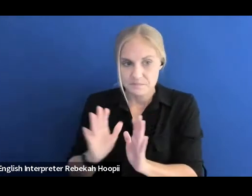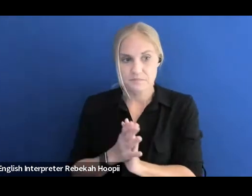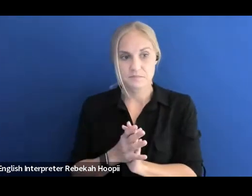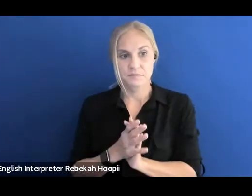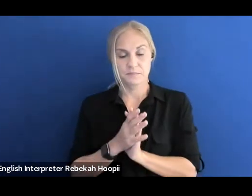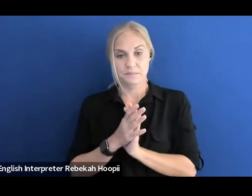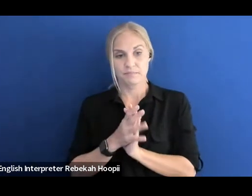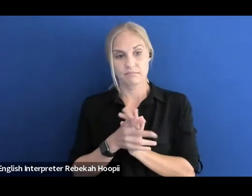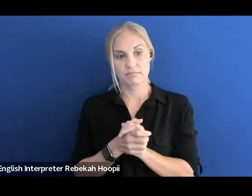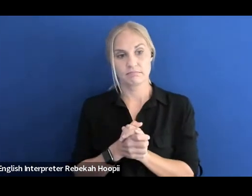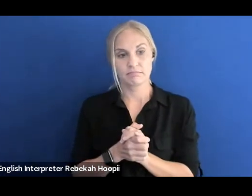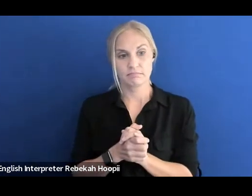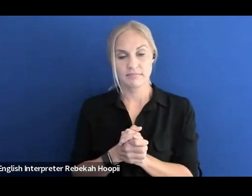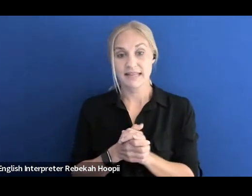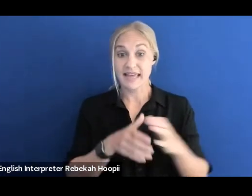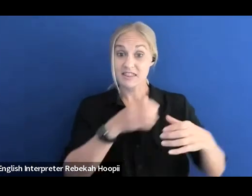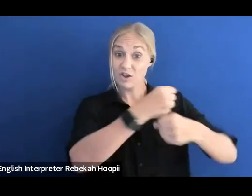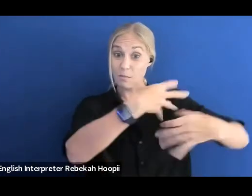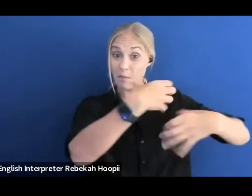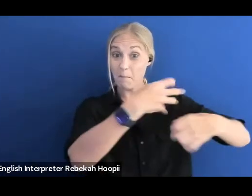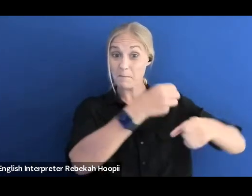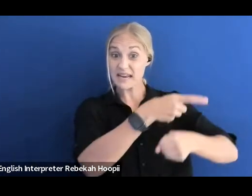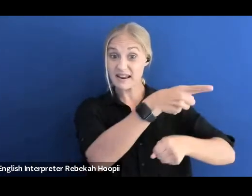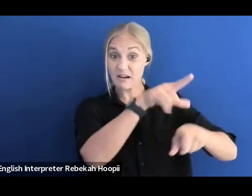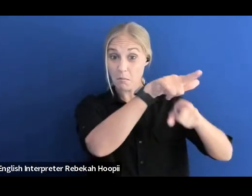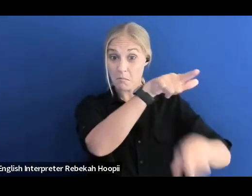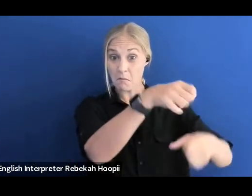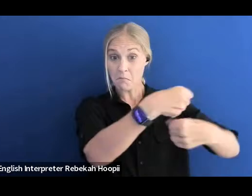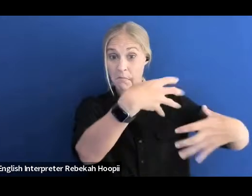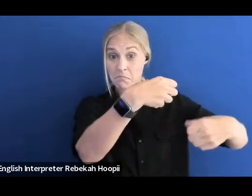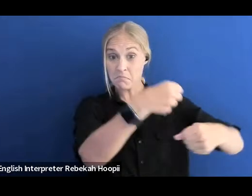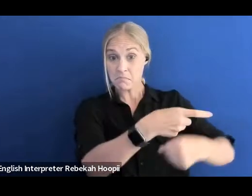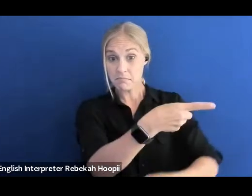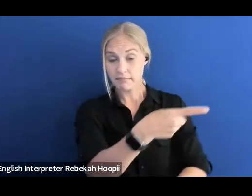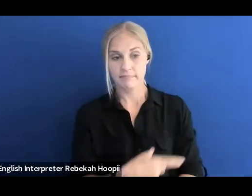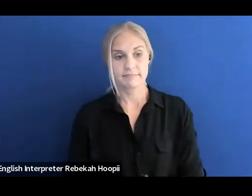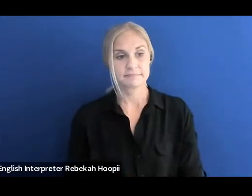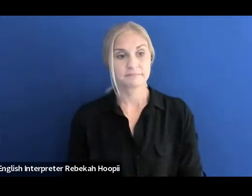that they're bombing, and